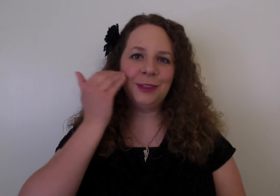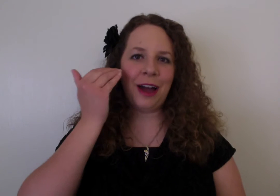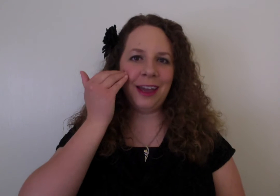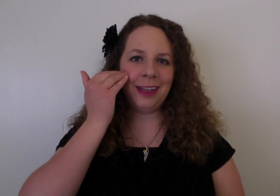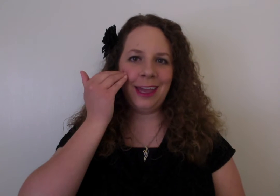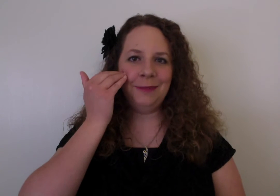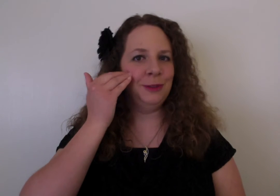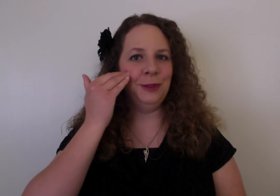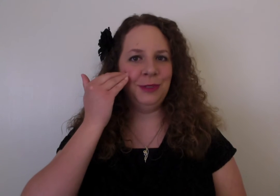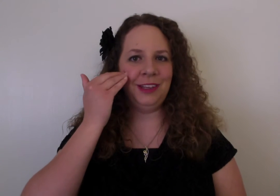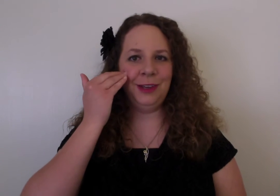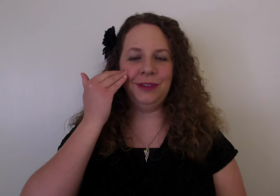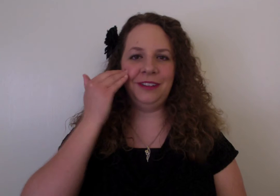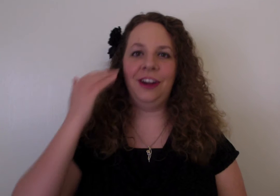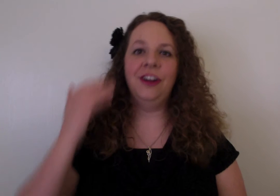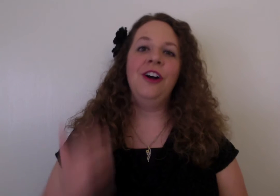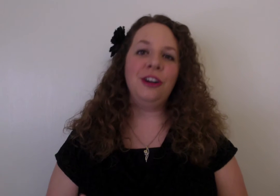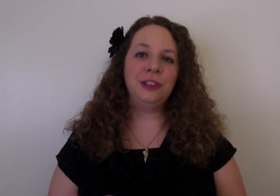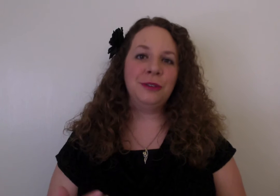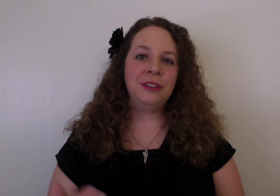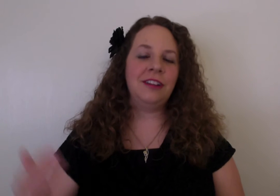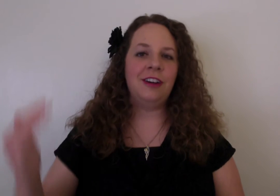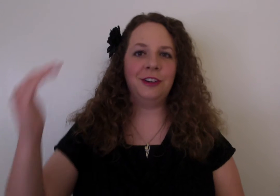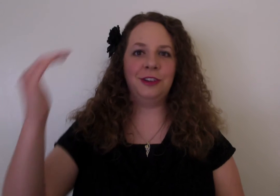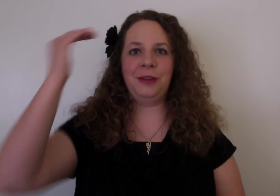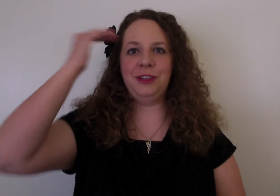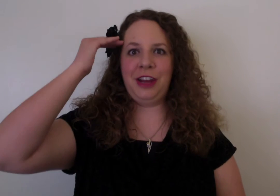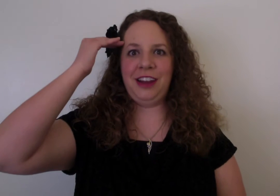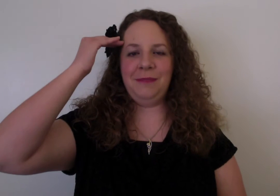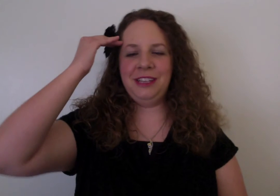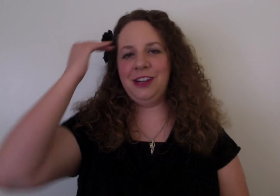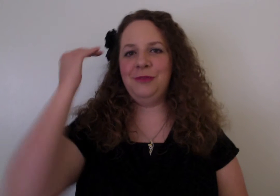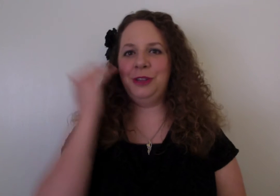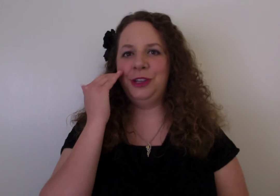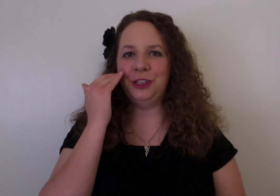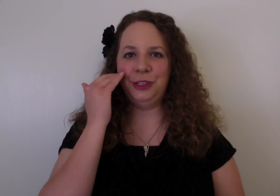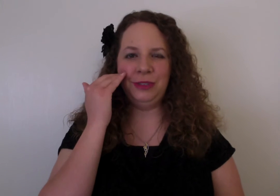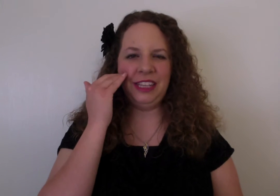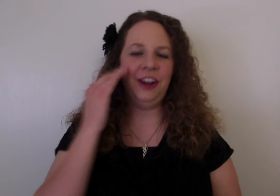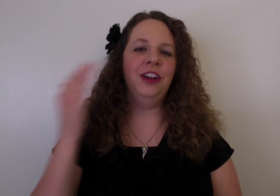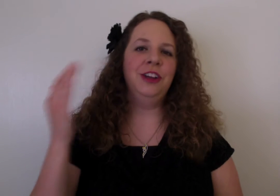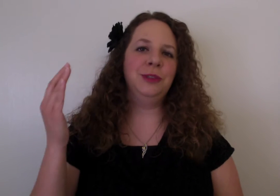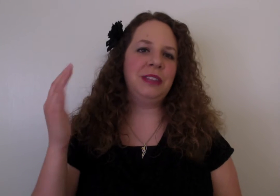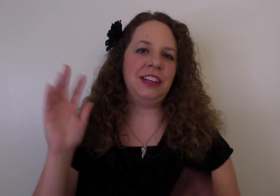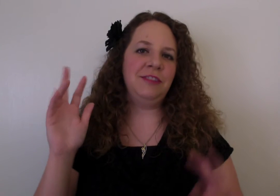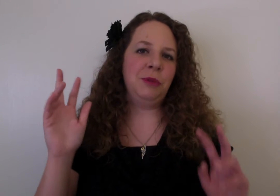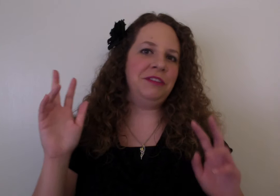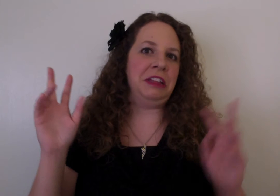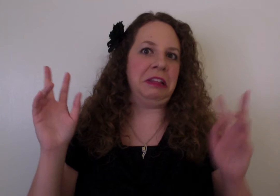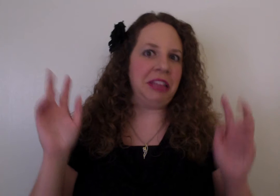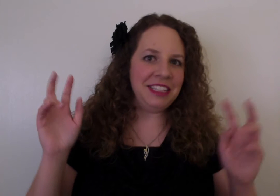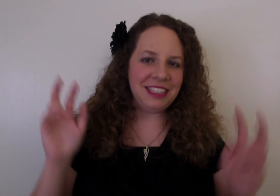I came to sign no down here. Also, it's a lot harder to raise your hand up to here when you could just do it to here. So it's kind of more of the lazy